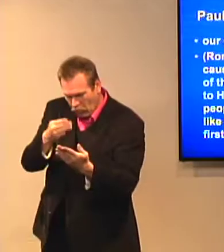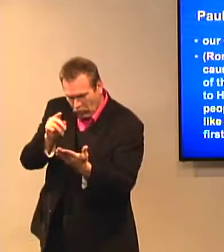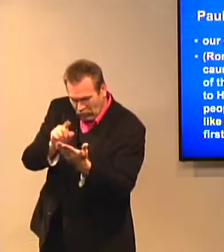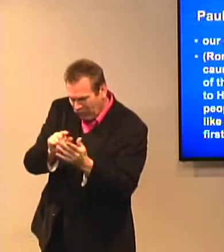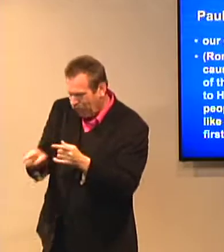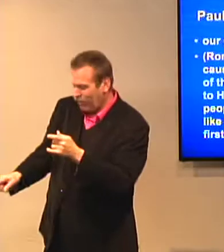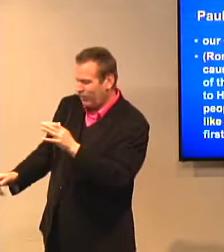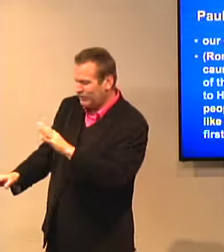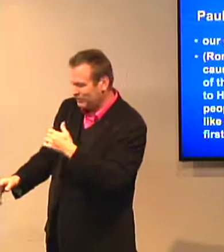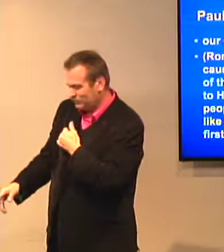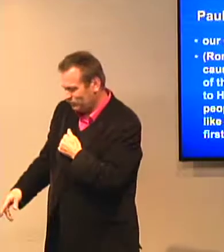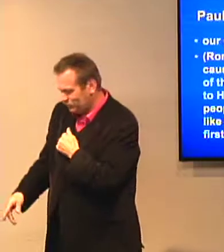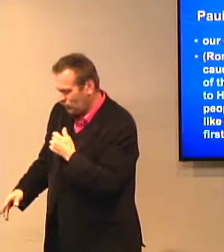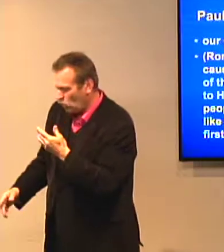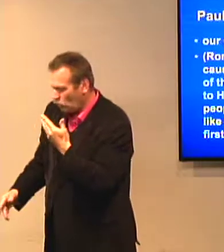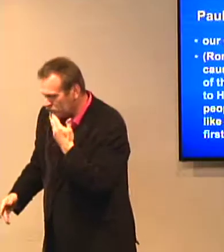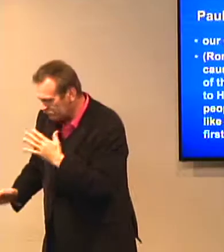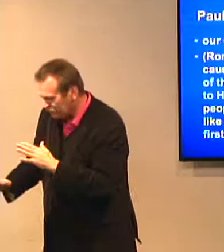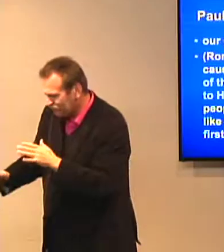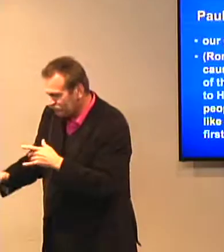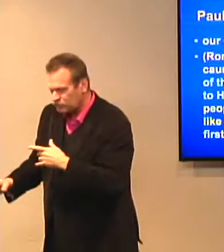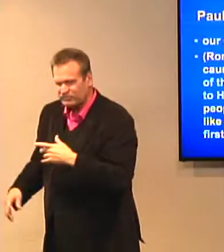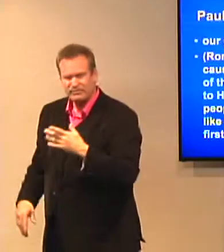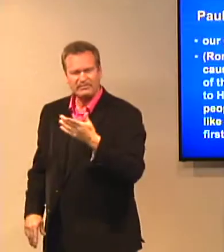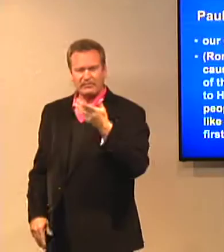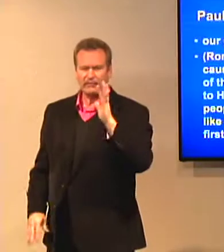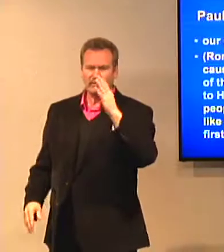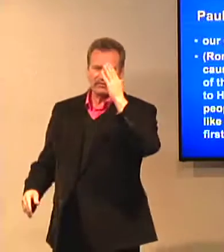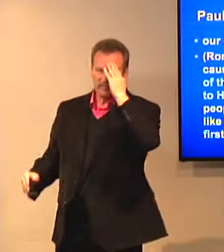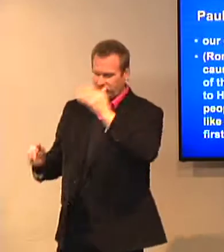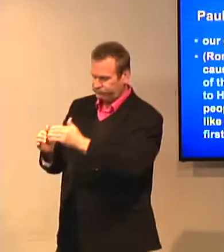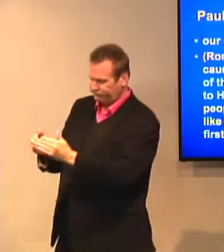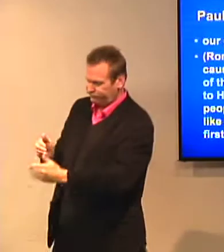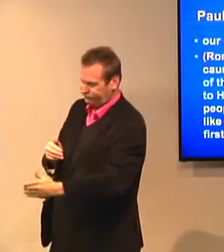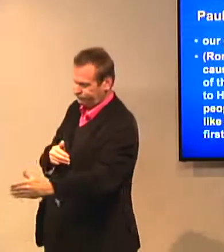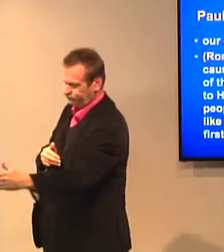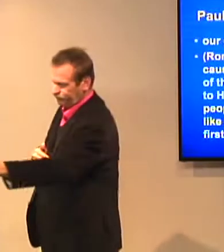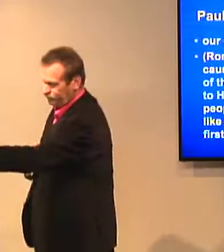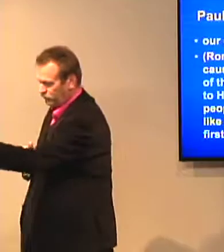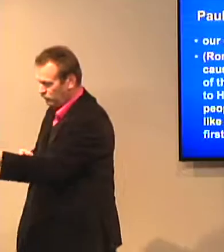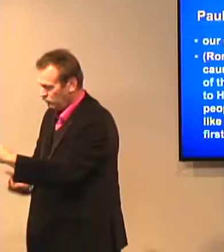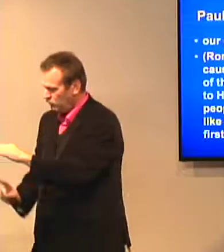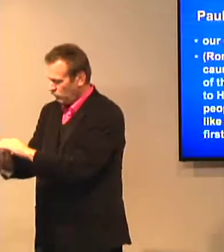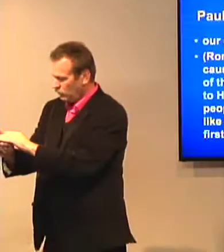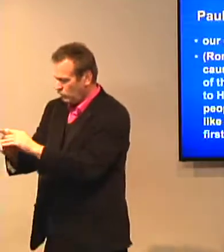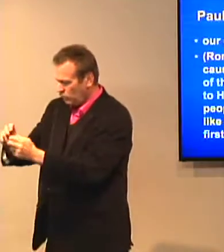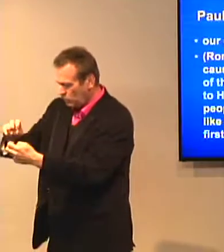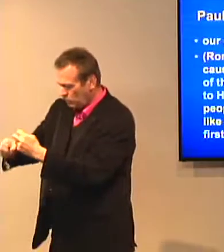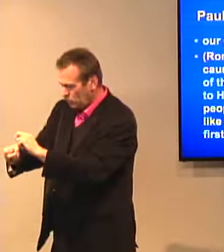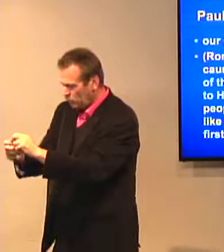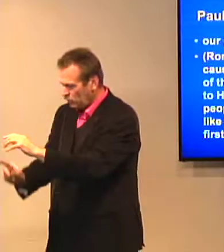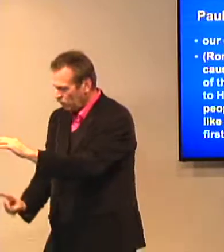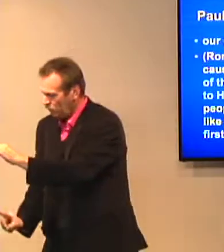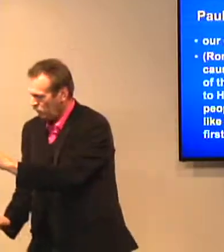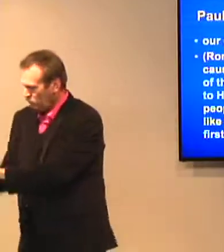or I should have done something different. No. God knew his people. He knew what they were going to do. He knew